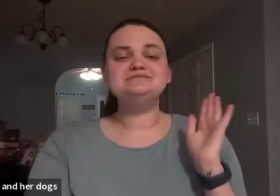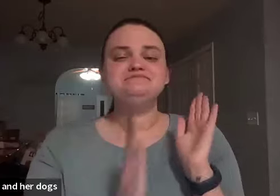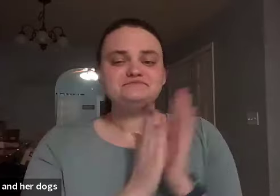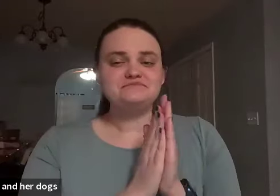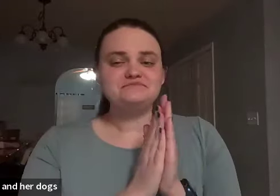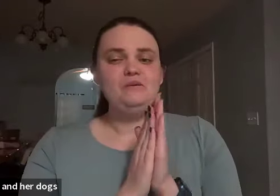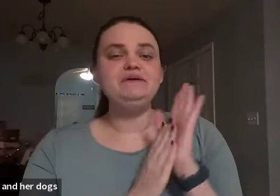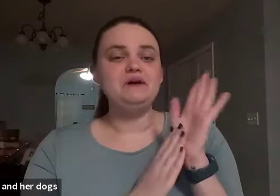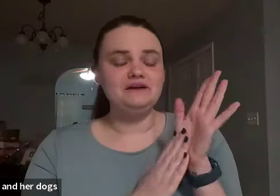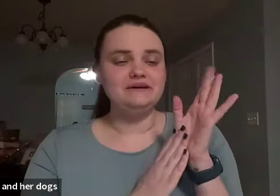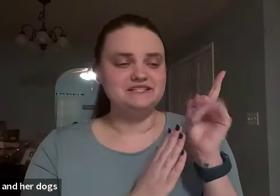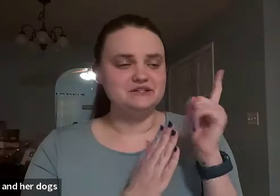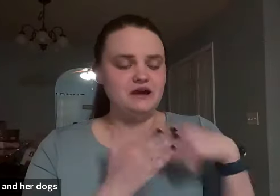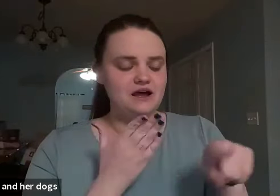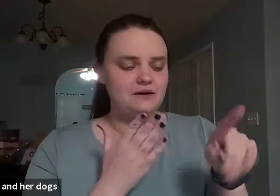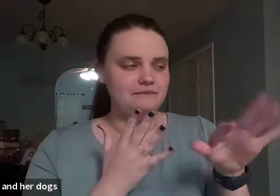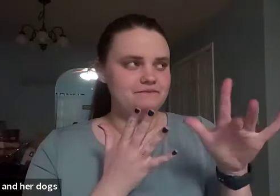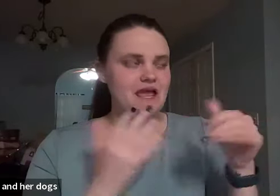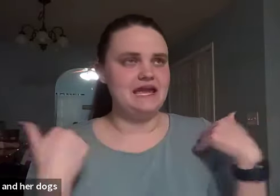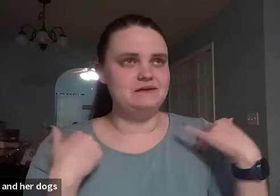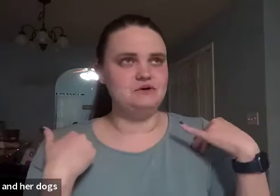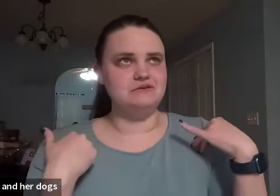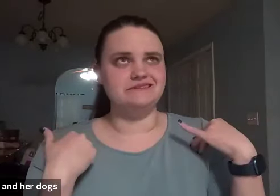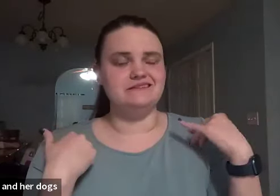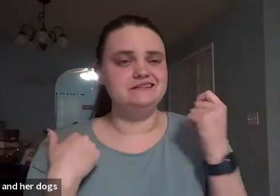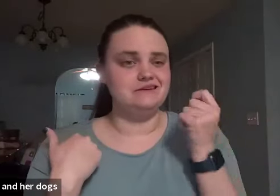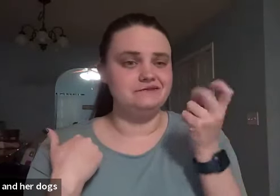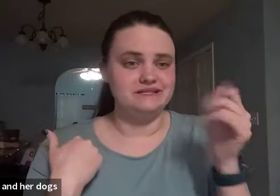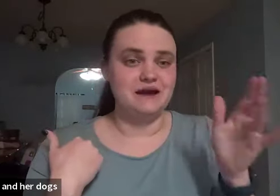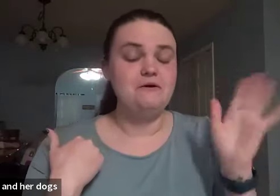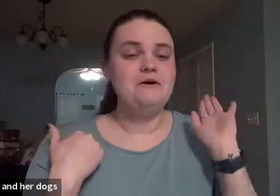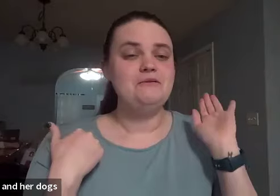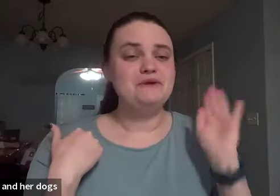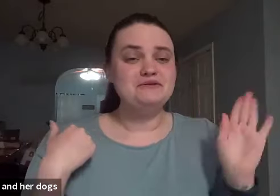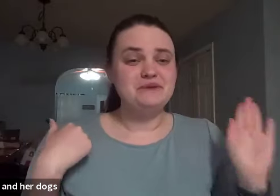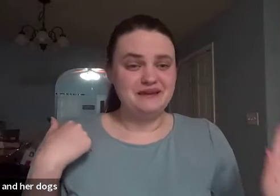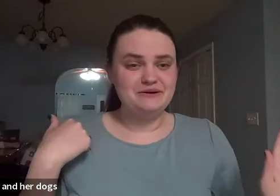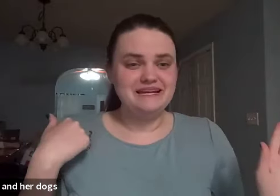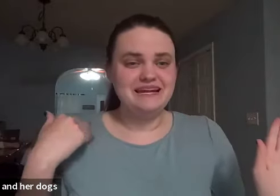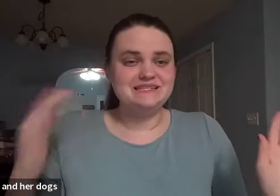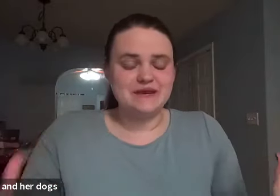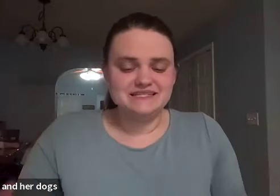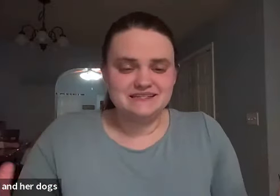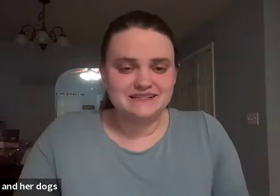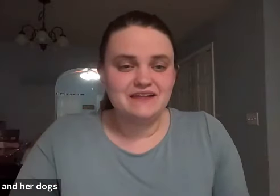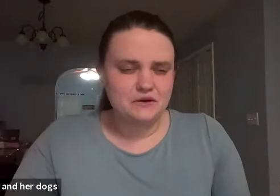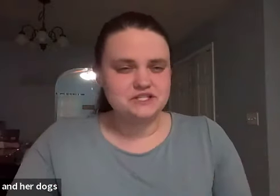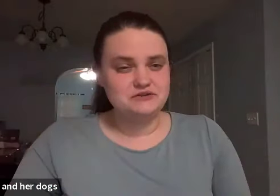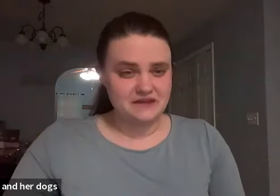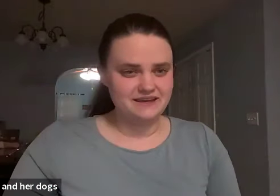So we do animals, I think it's like a few weeks out. But with penguin, it's basically like what you think